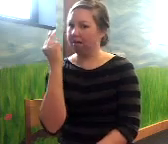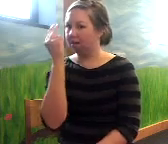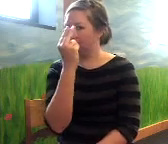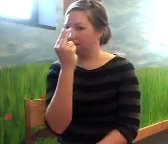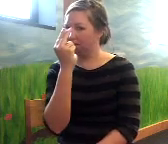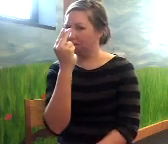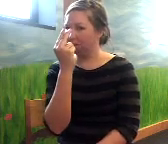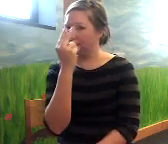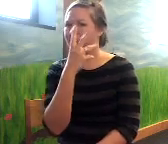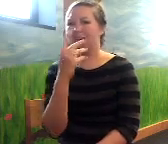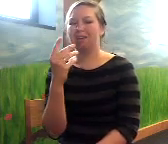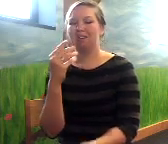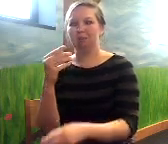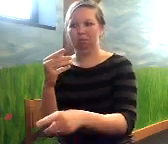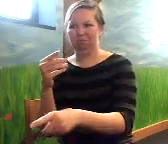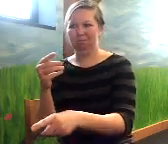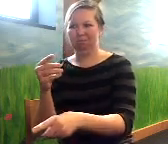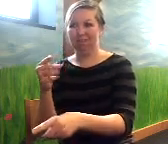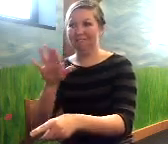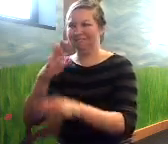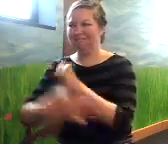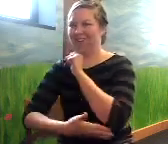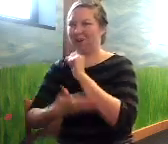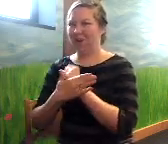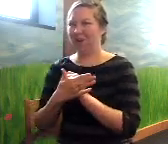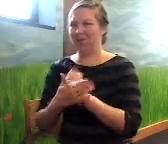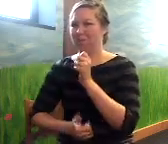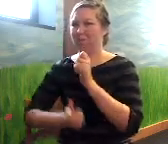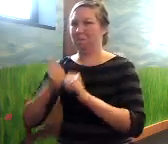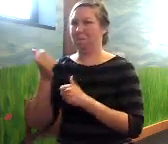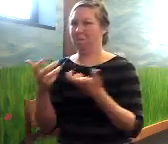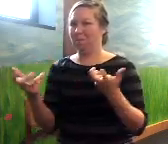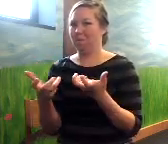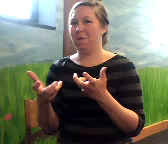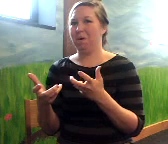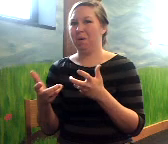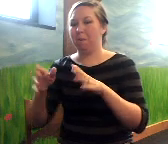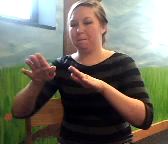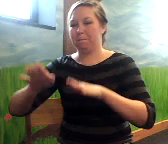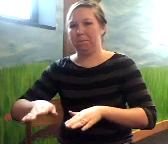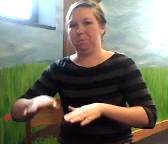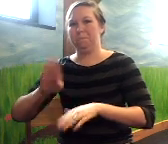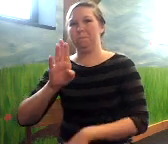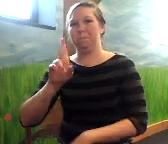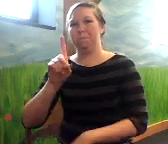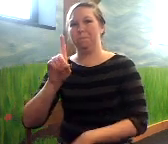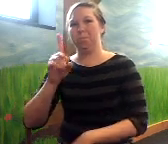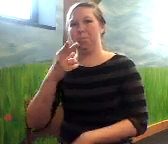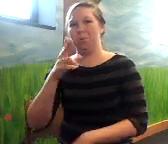the Cold War and the philosophy and the strategy of U.S. policy during the Cold War, we always